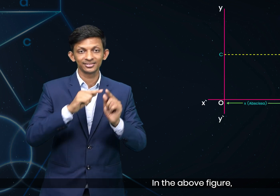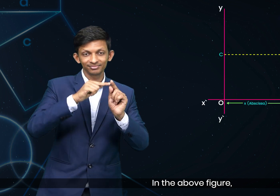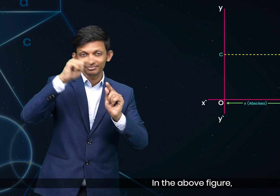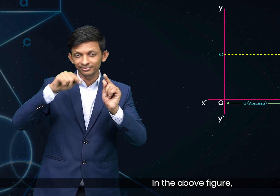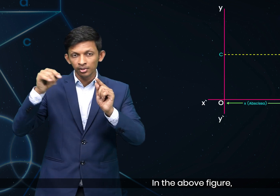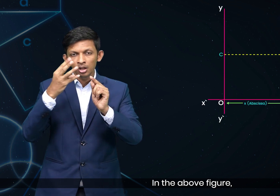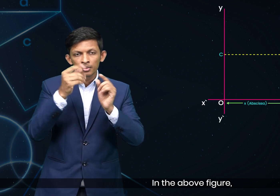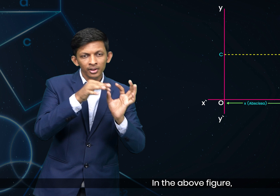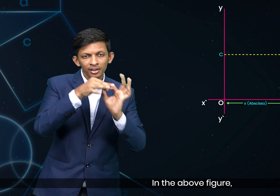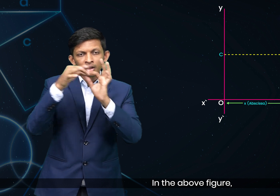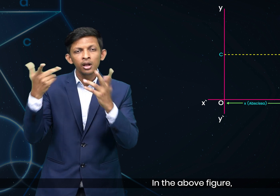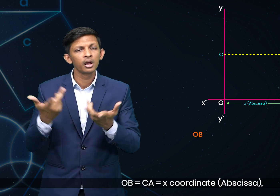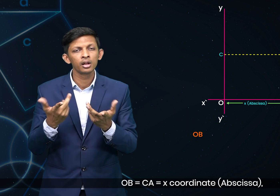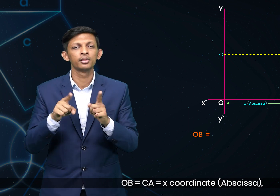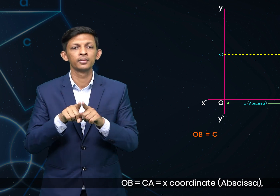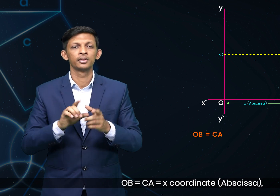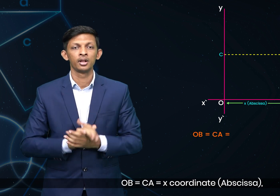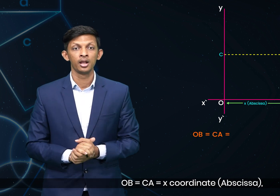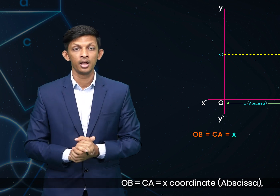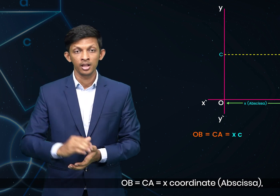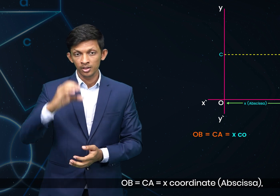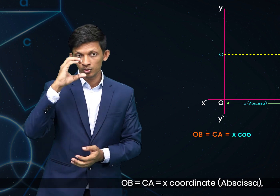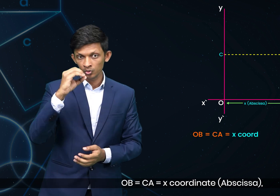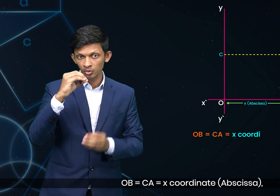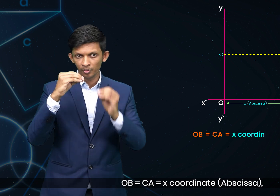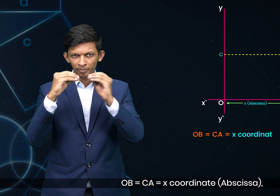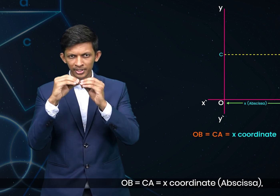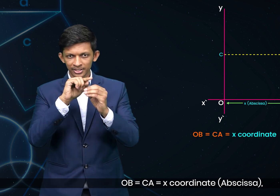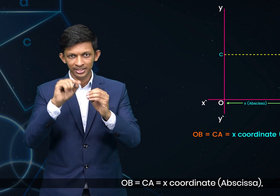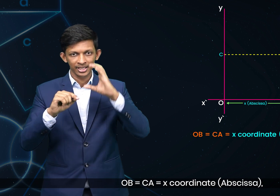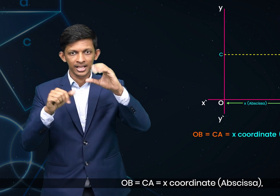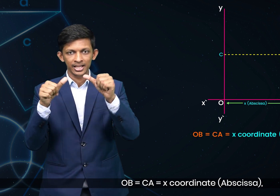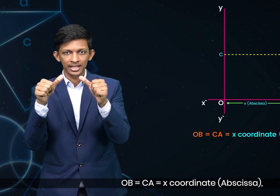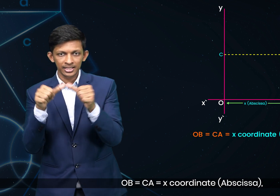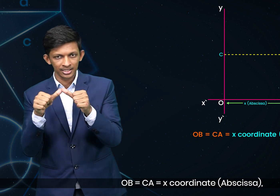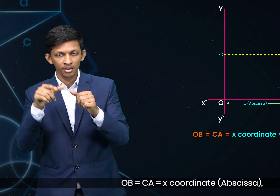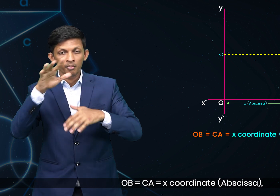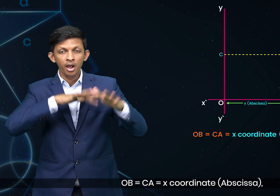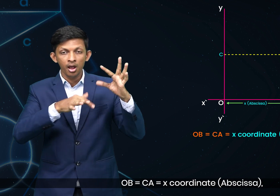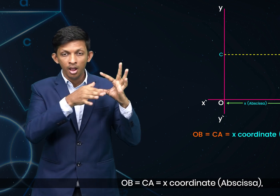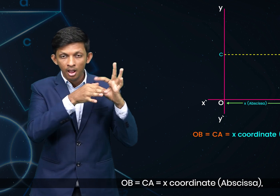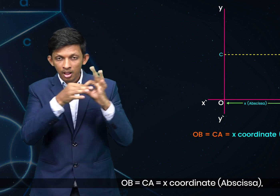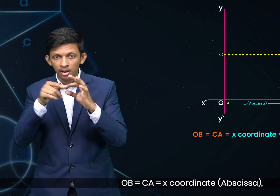In the above figure, OB is equal to CA is equal to x-coordinate abscissa